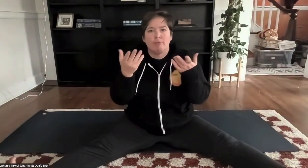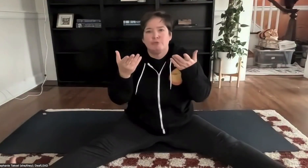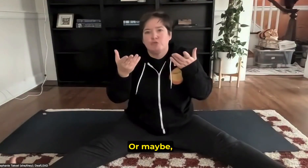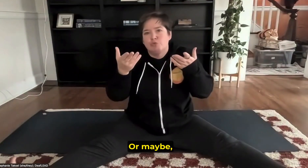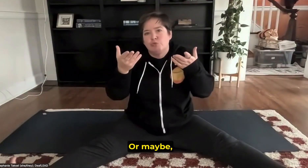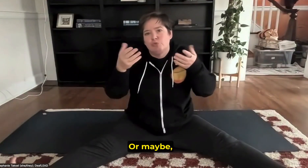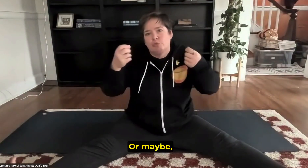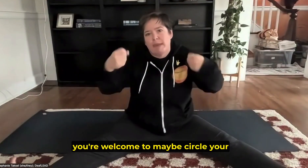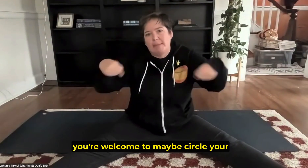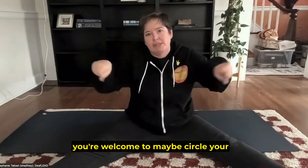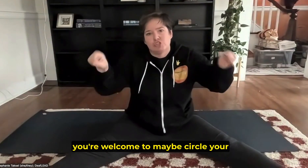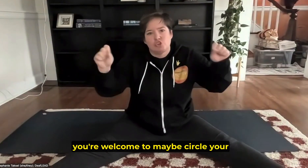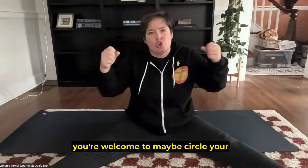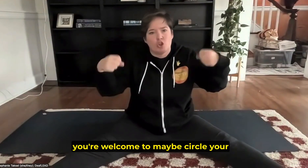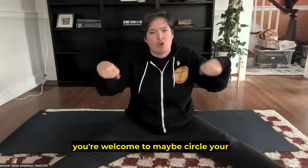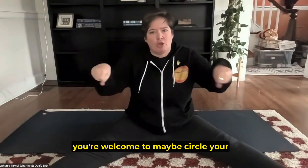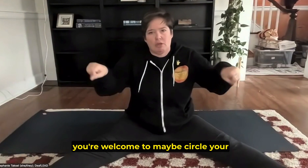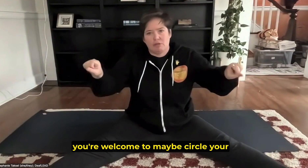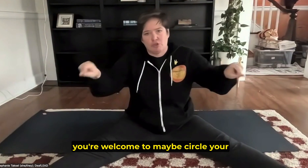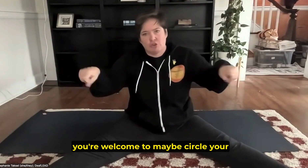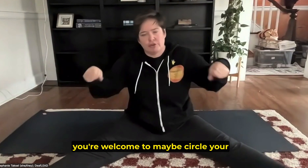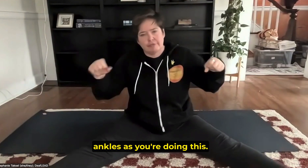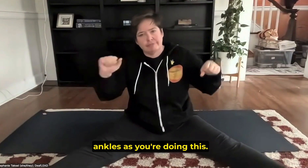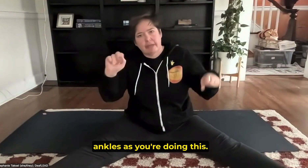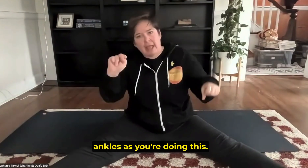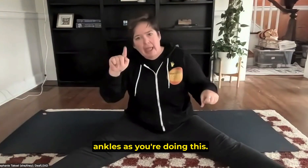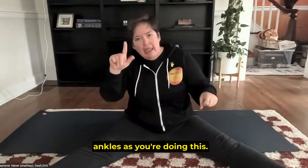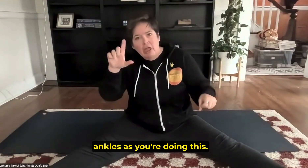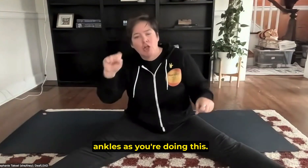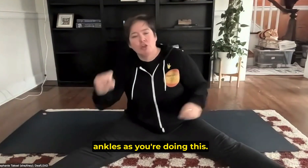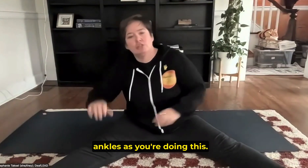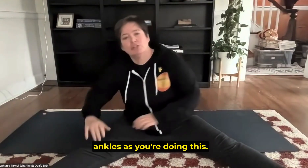Or maybe you're welcome to maybe circle your ankles as you're doing this.